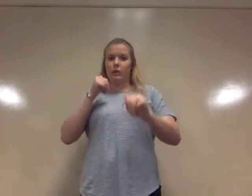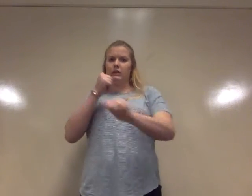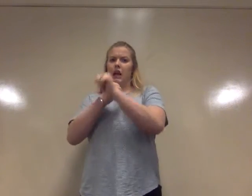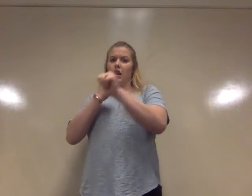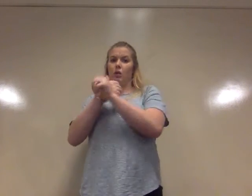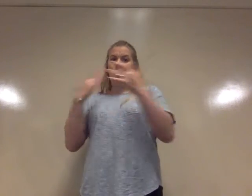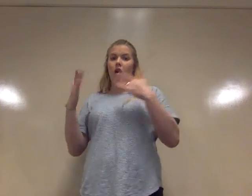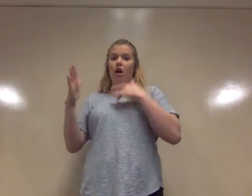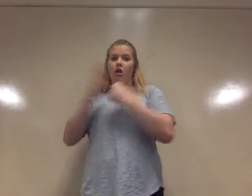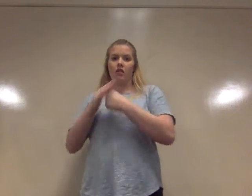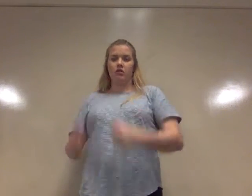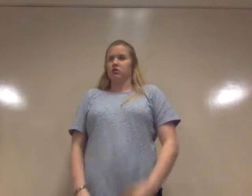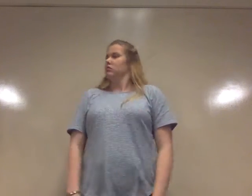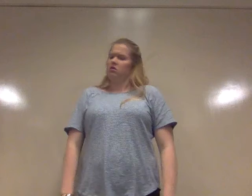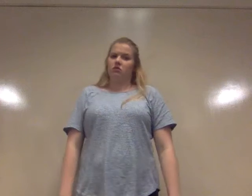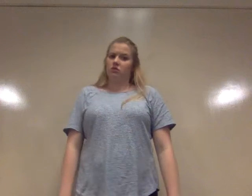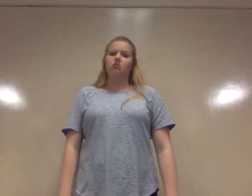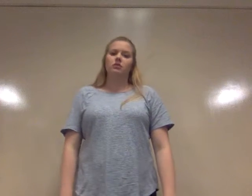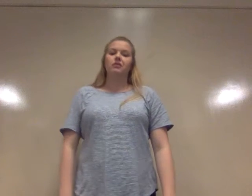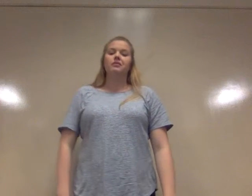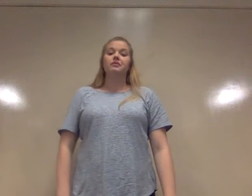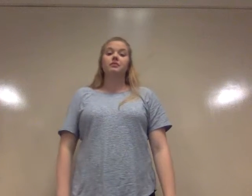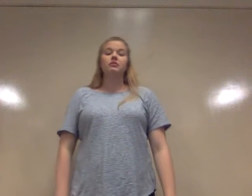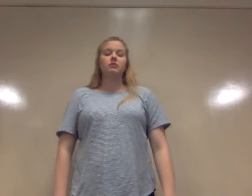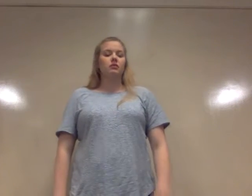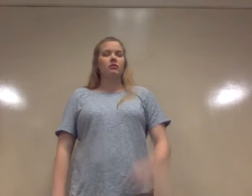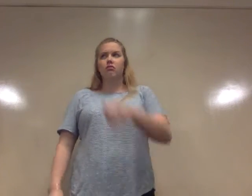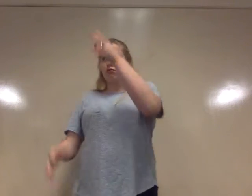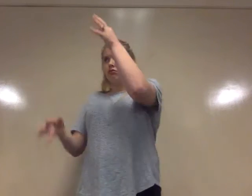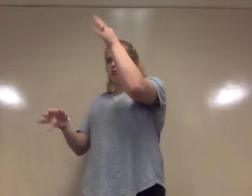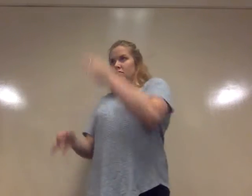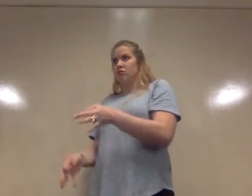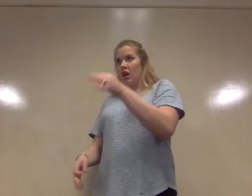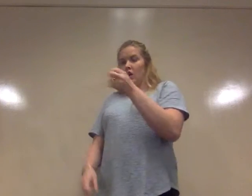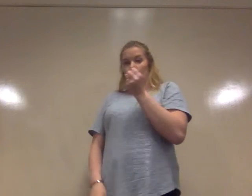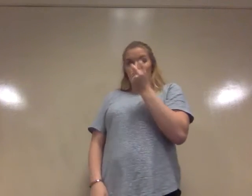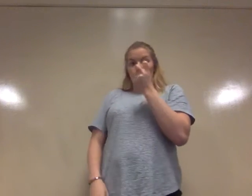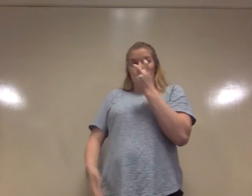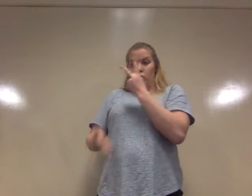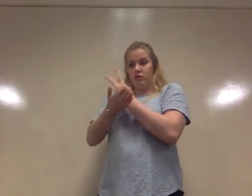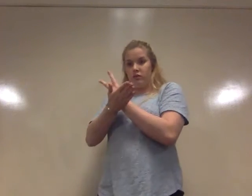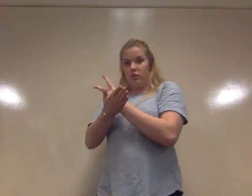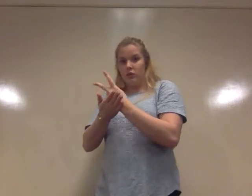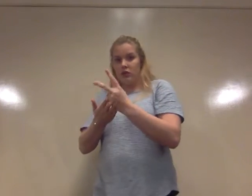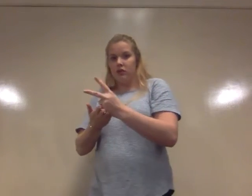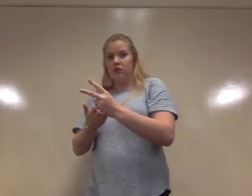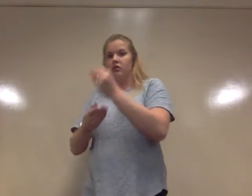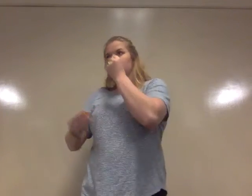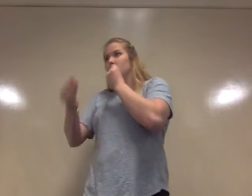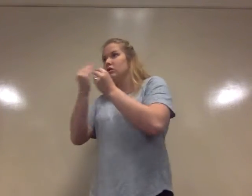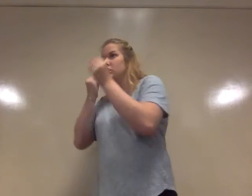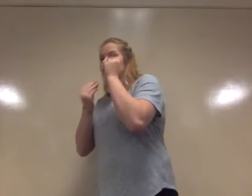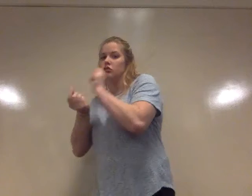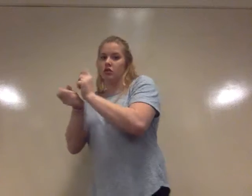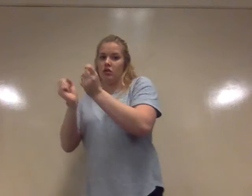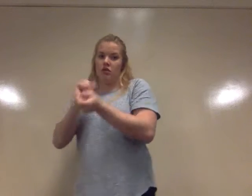heart attack. So I committed to a 12-week nutrition program under Dr. Lederman's supervision. The plan was to